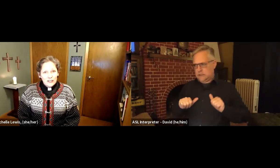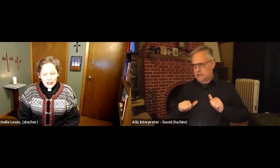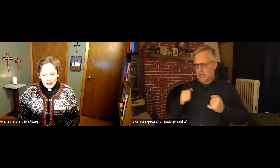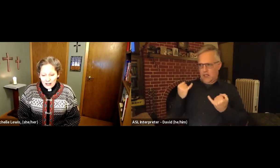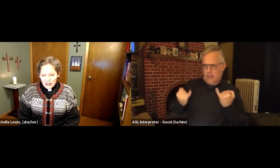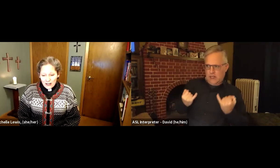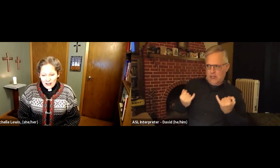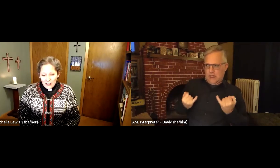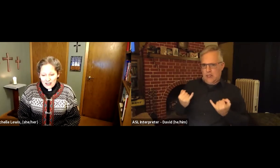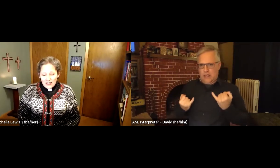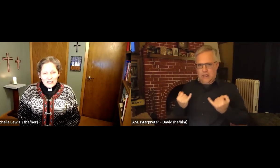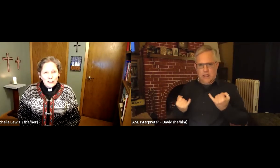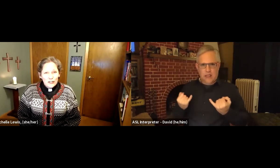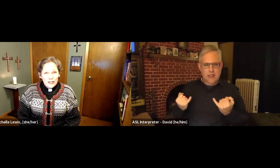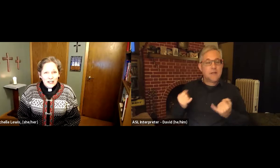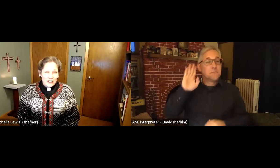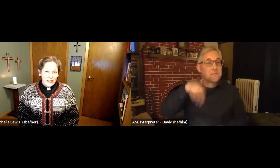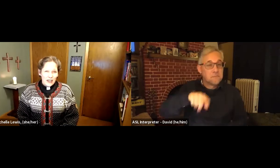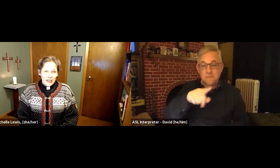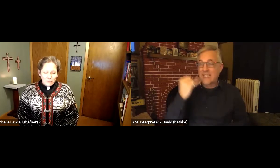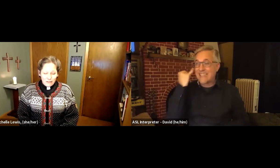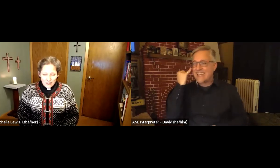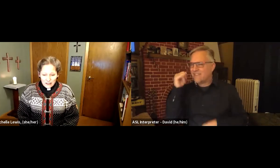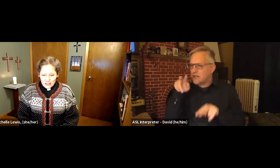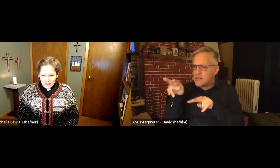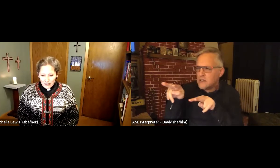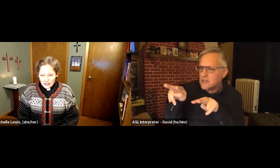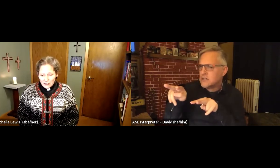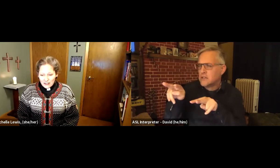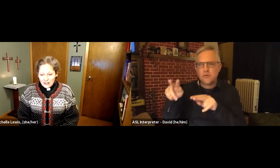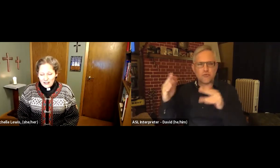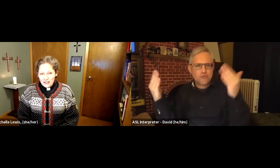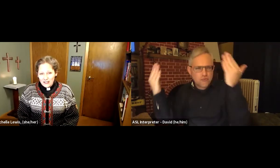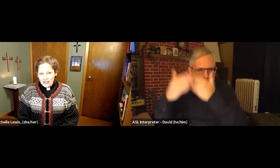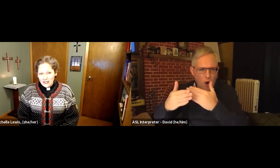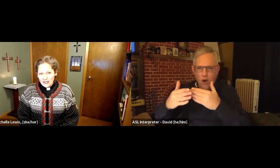In the dark, things look and feel different.